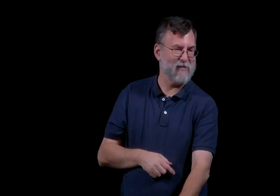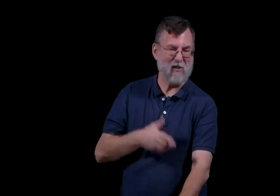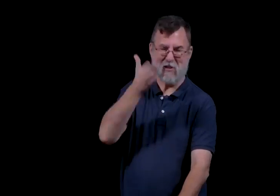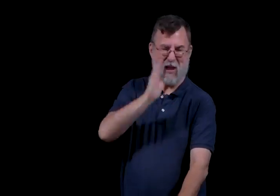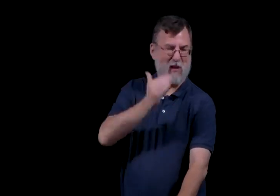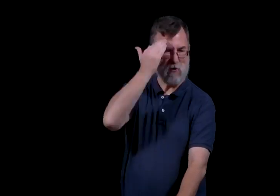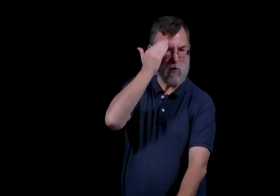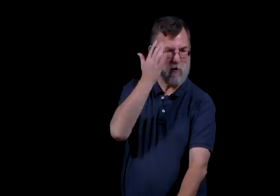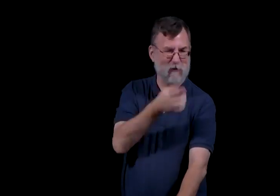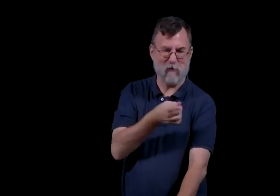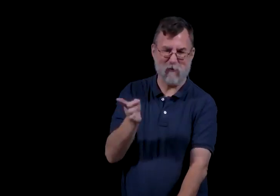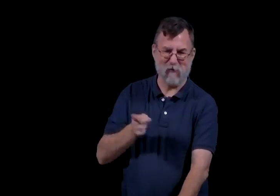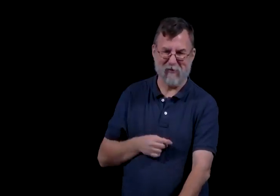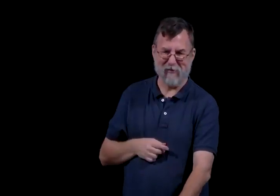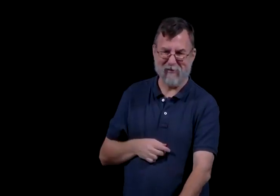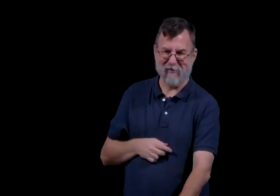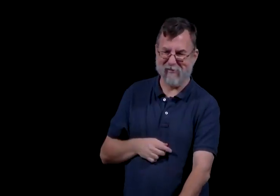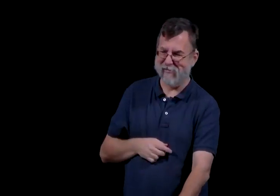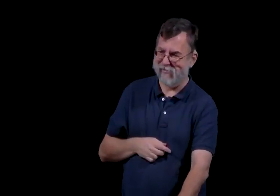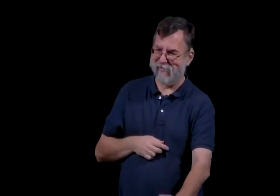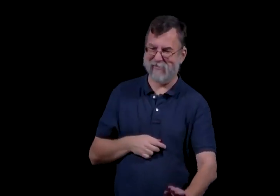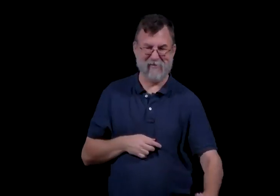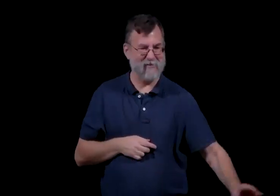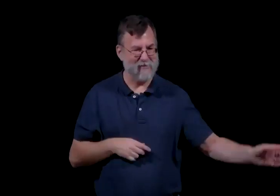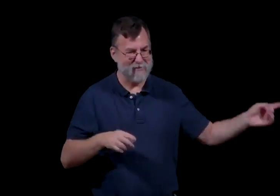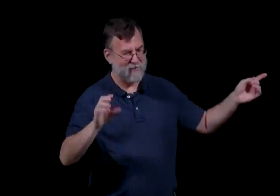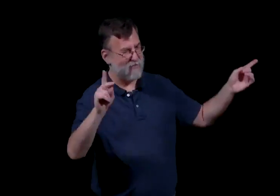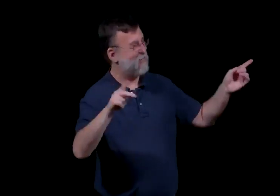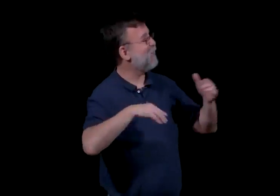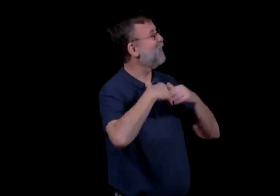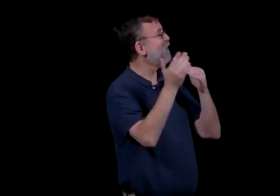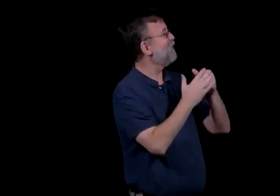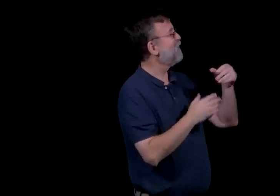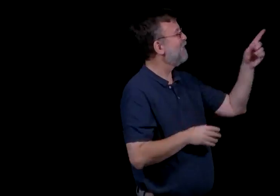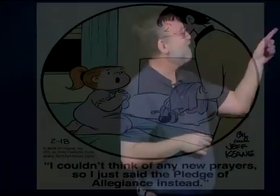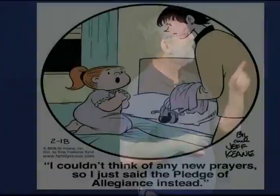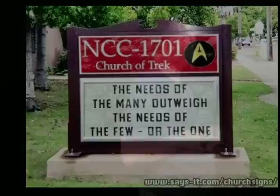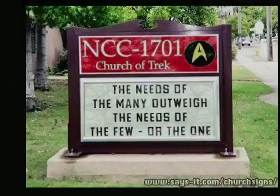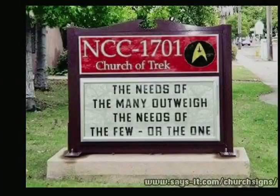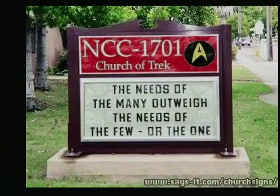We never run out of funnies, especially this family circus. Everybody loves family circus. The next picture.